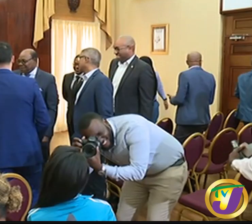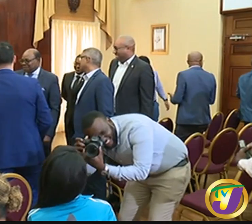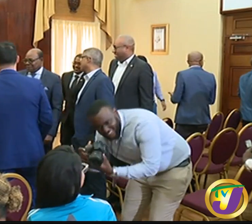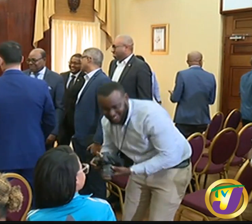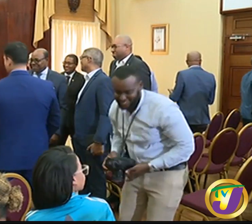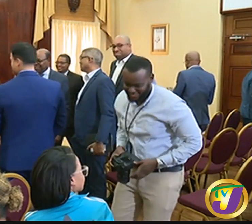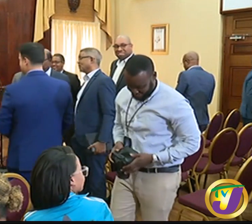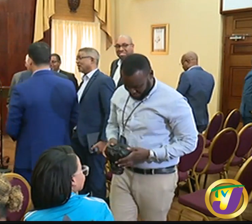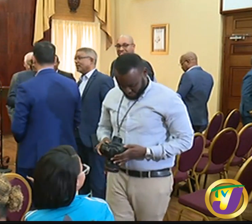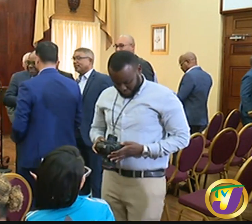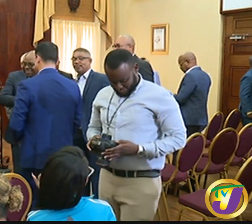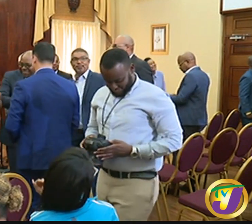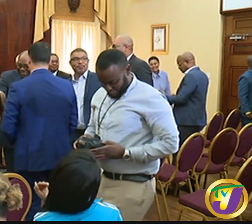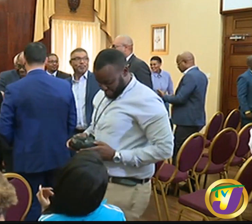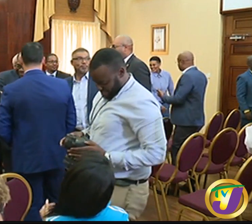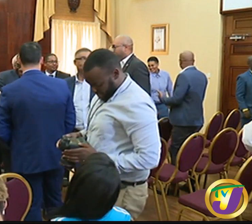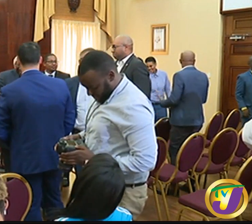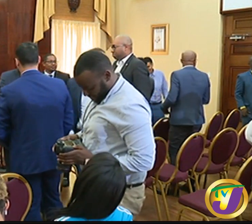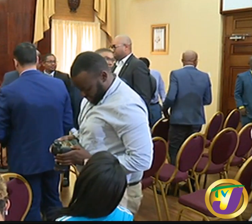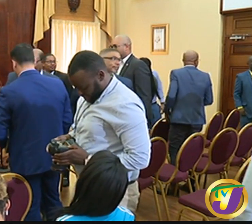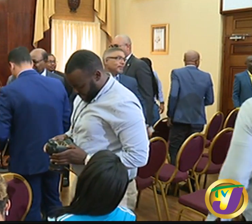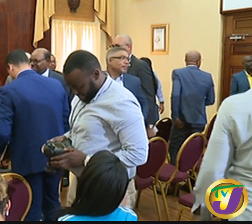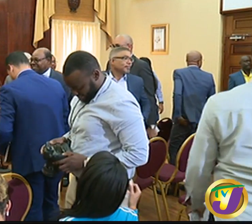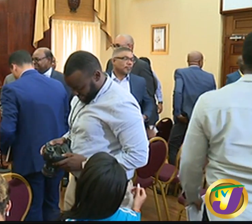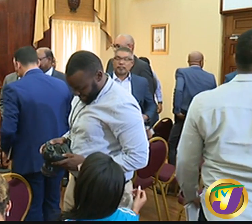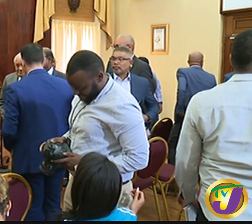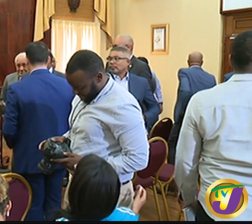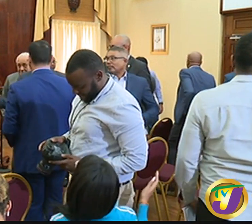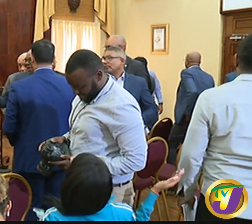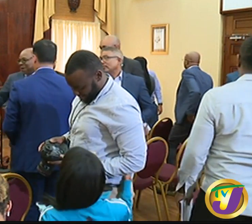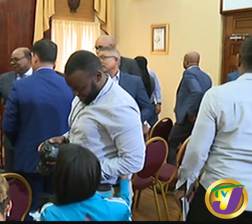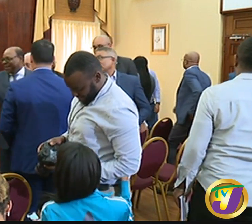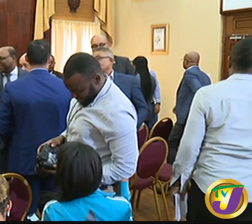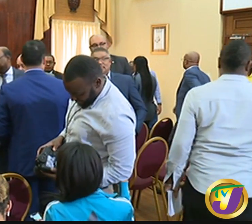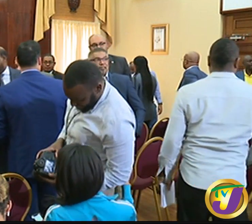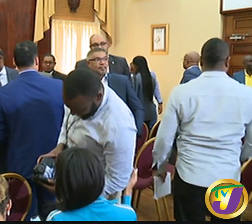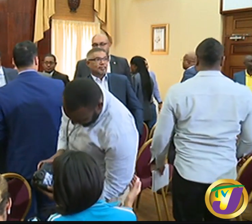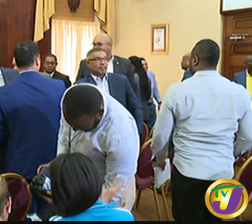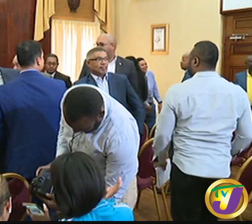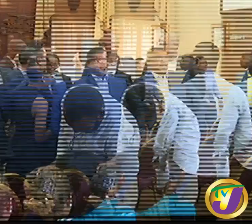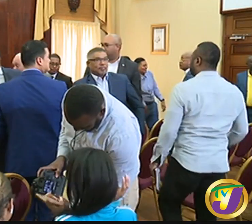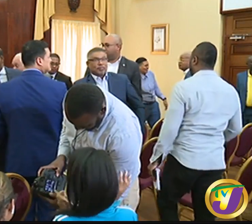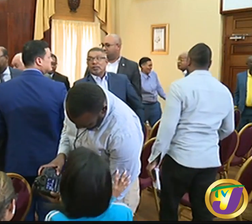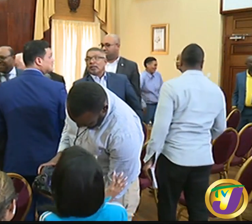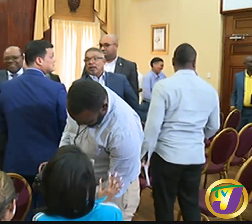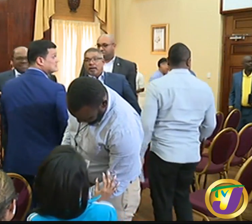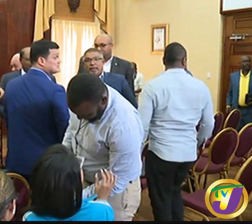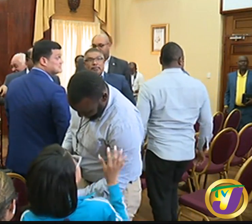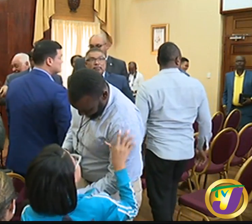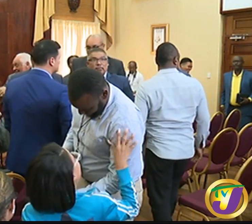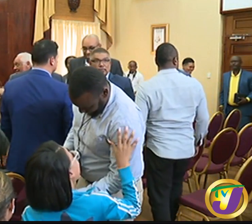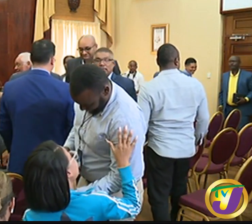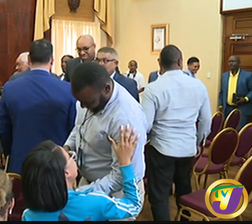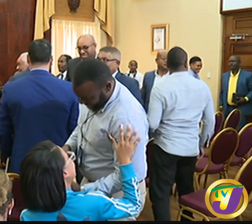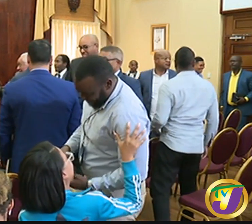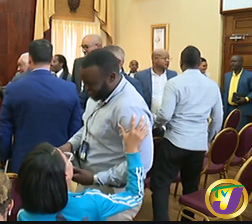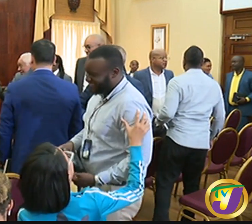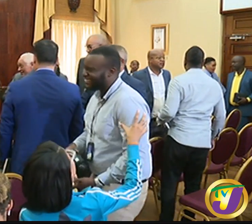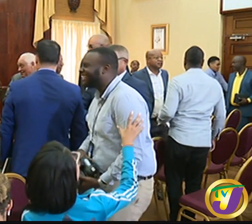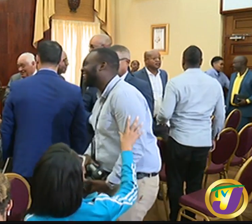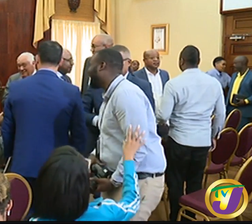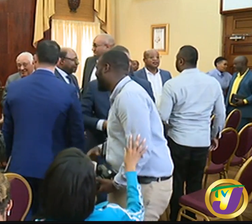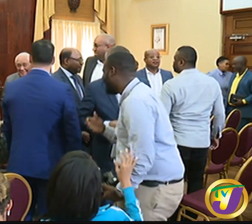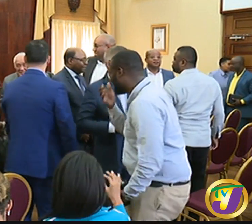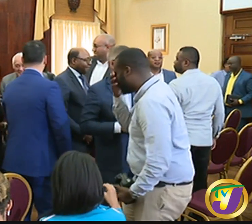Ladies and gentlemen of the media, just an update. The Ministry of Foreign Affairs and Foreign Trade will have its press conference at 3 o'clock